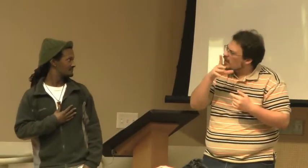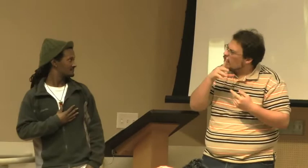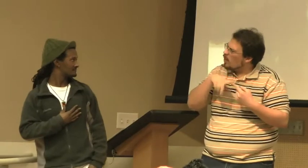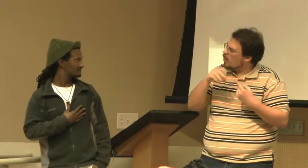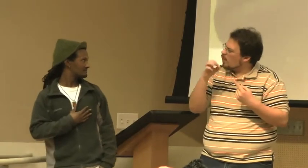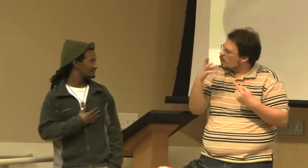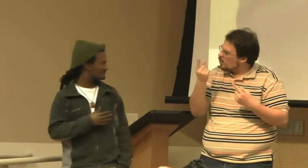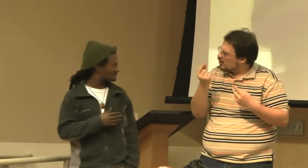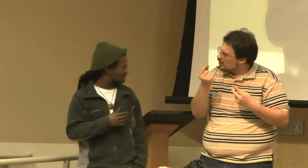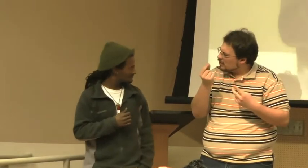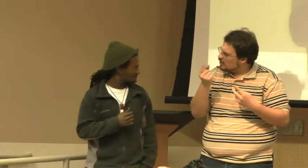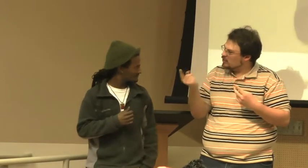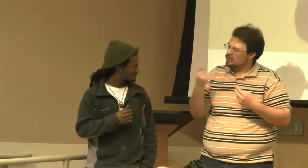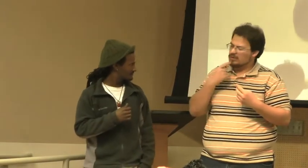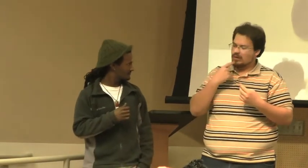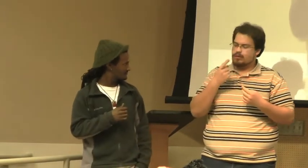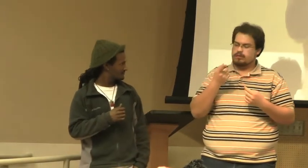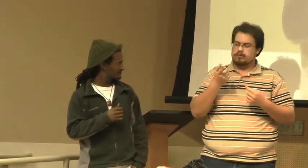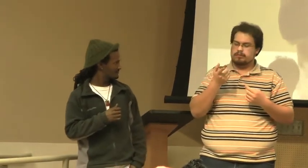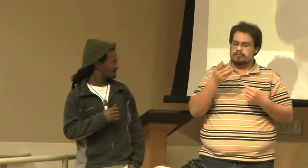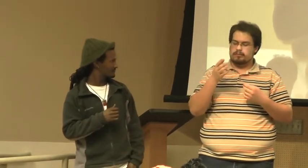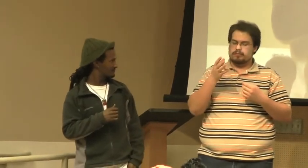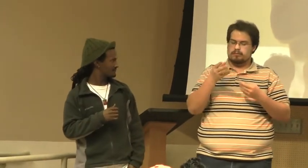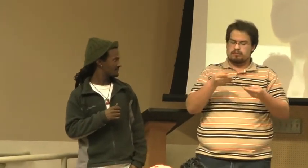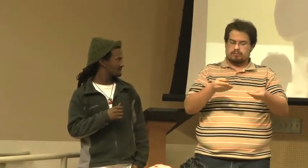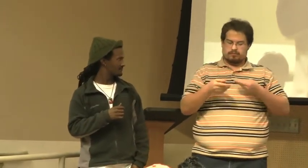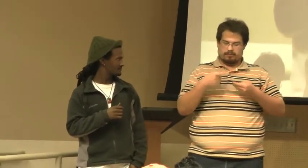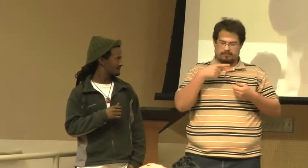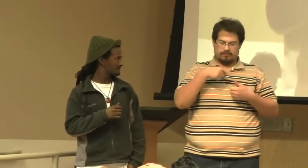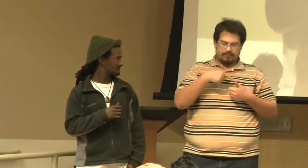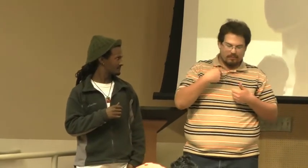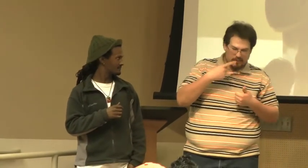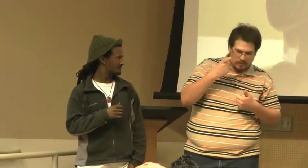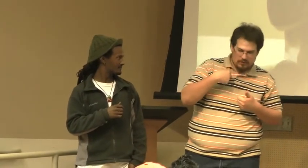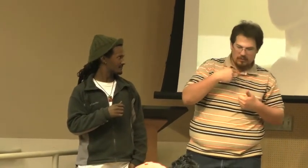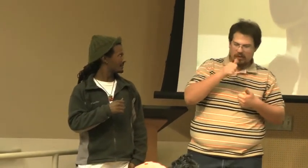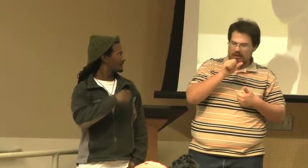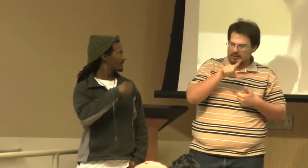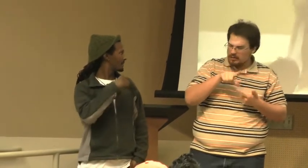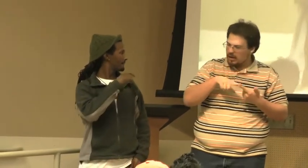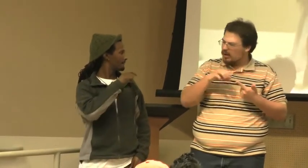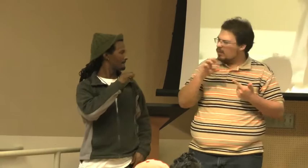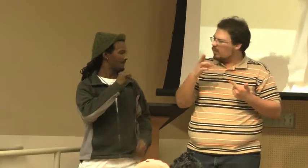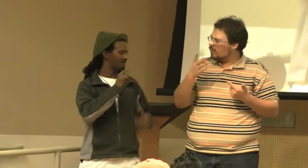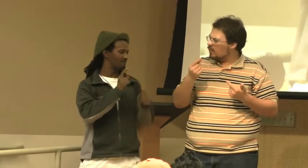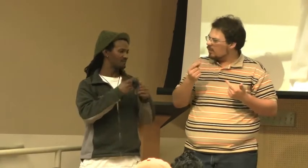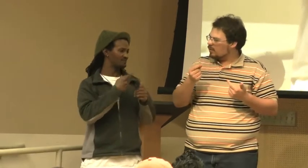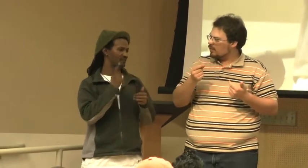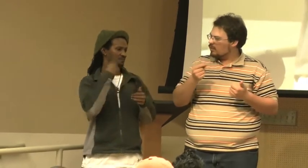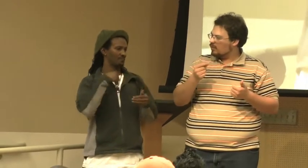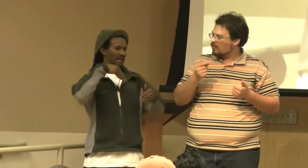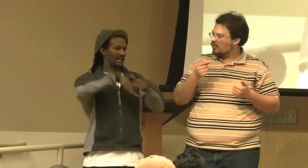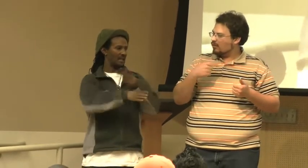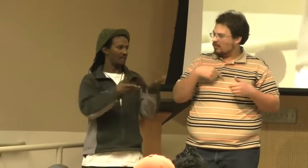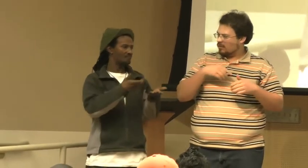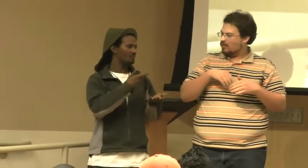Okay, I just want to clarify here exactly. You were given your class. Well,